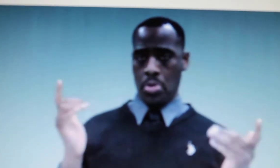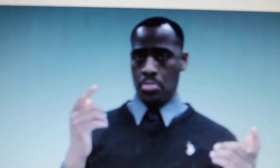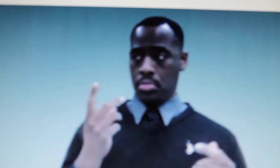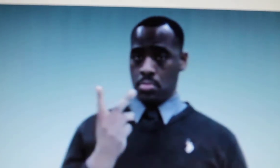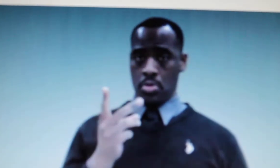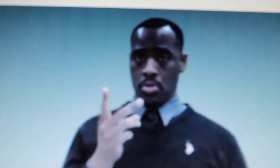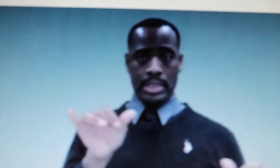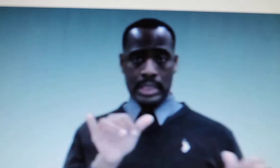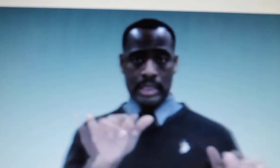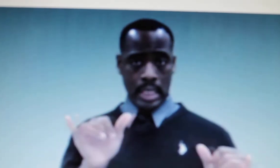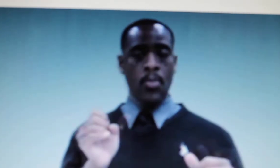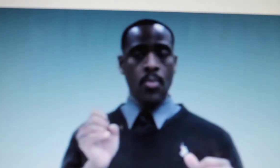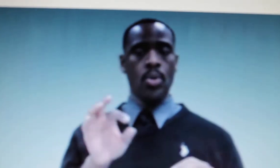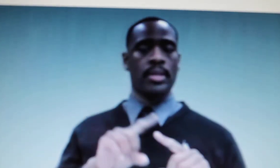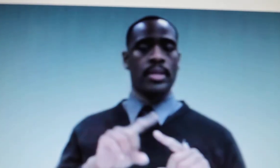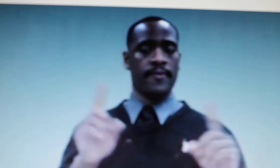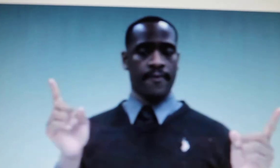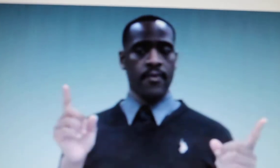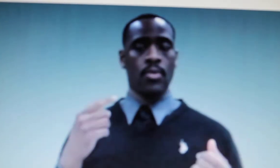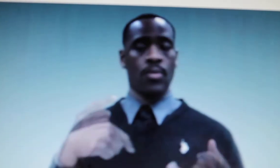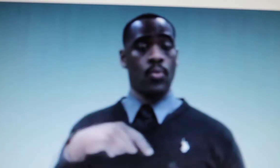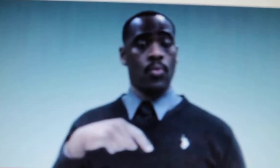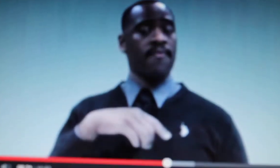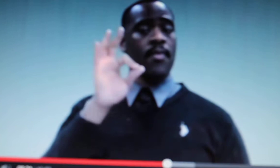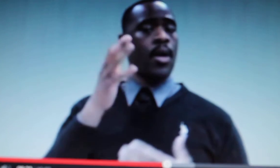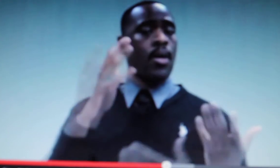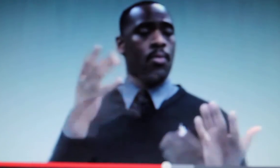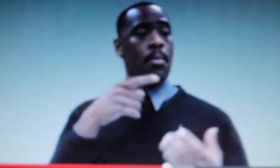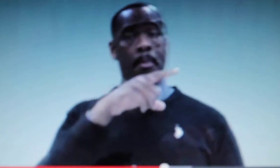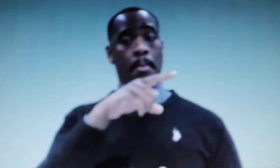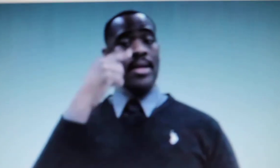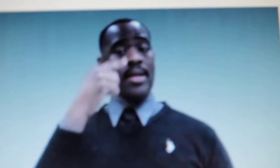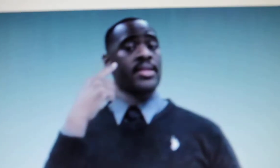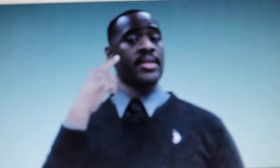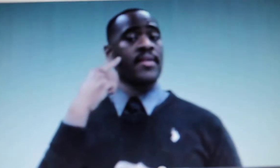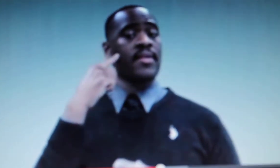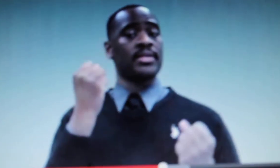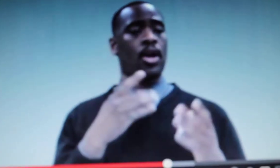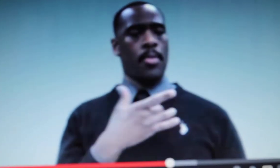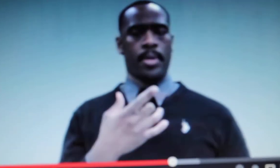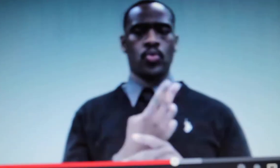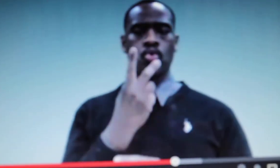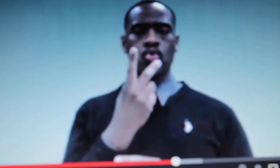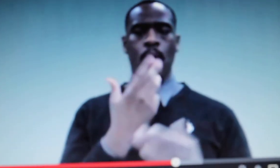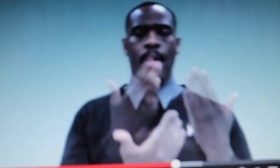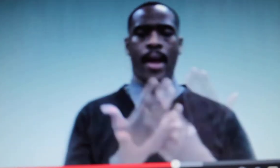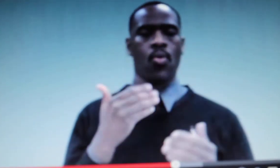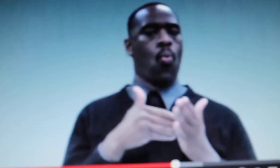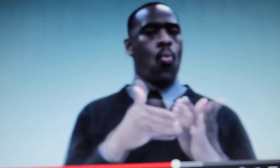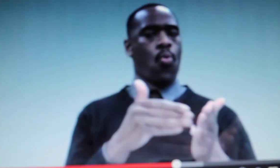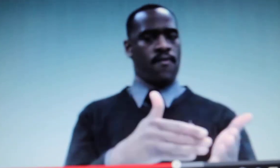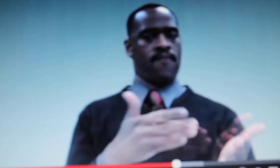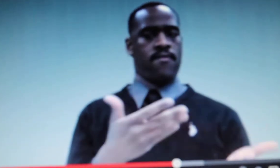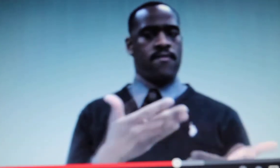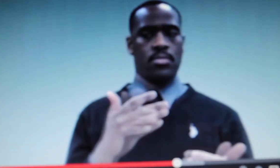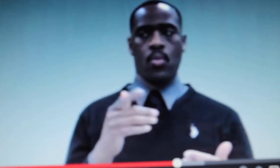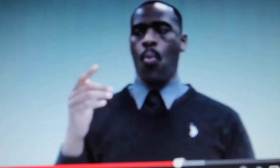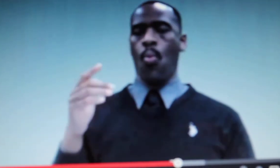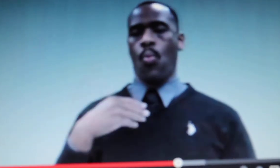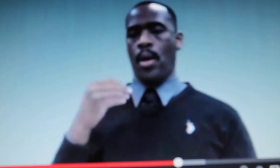Now, we compared black deaf signers and white deaf signers. We wanted to find out if black deaf signers used one or